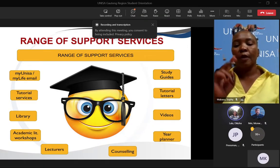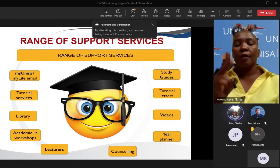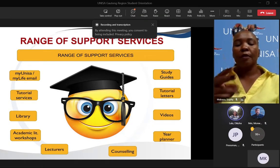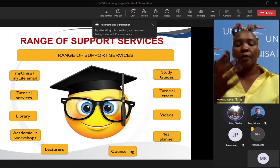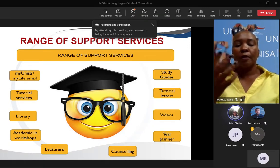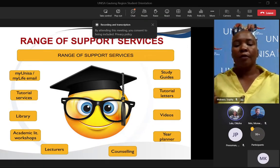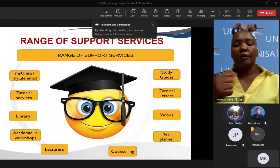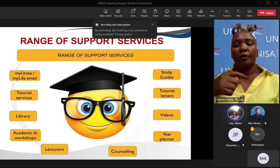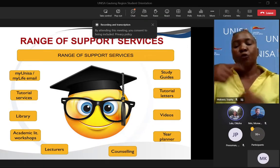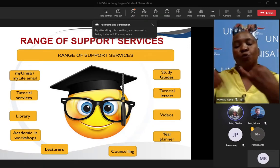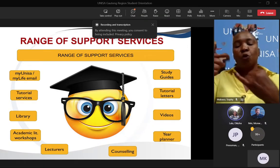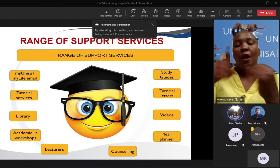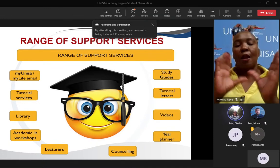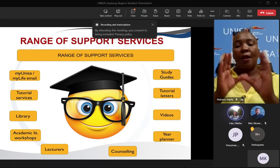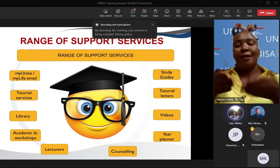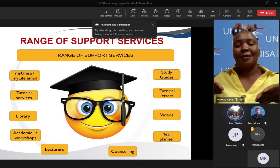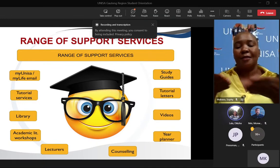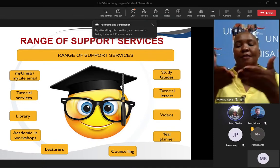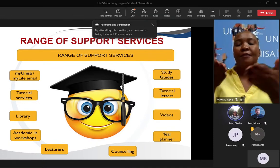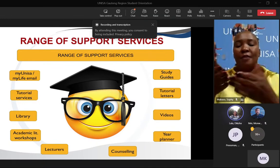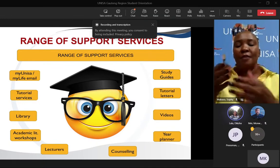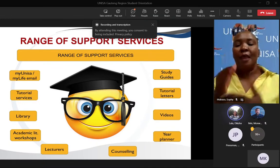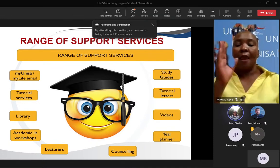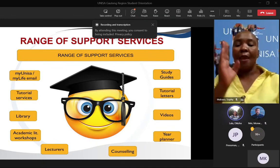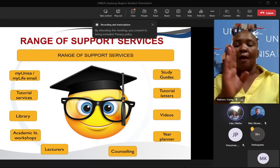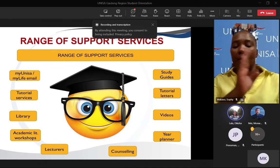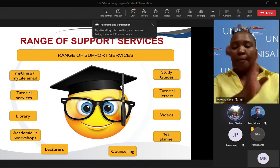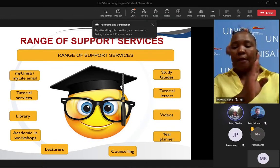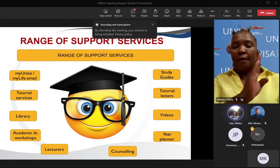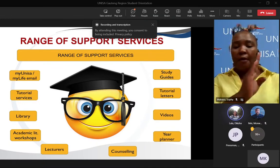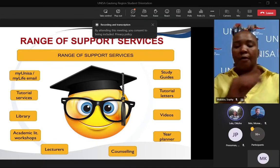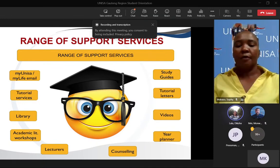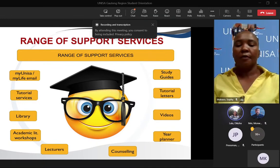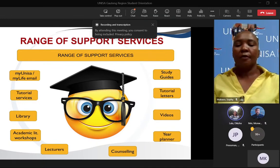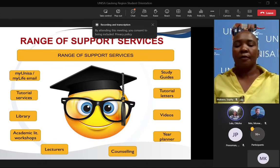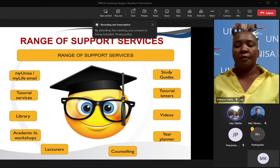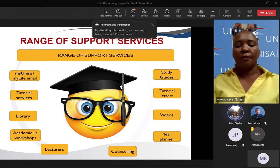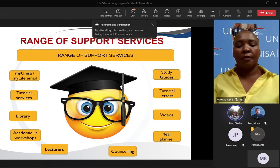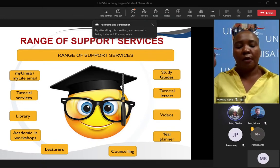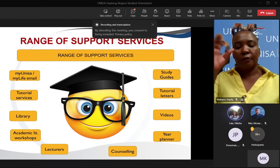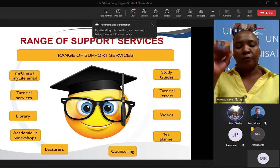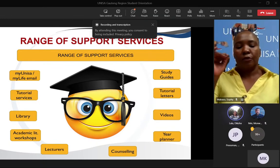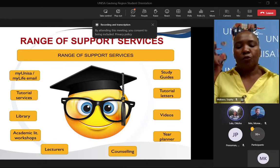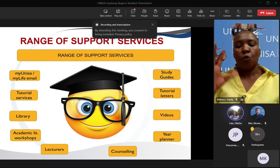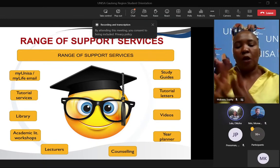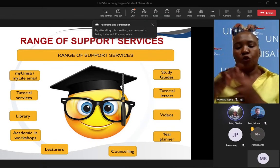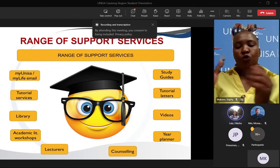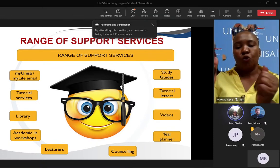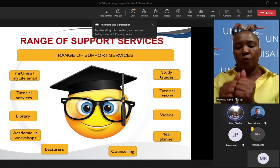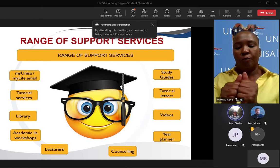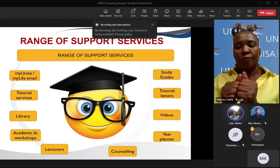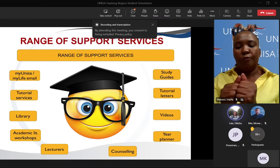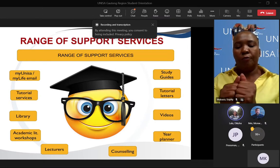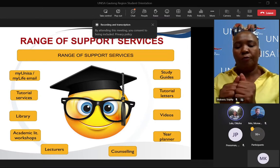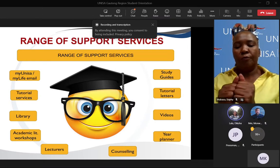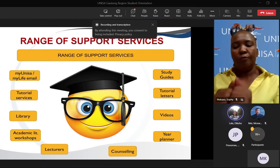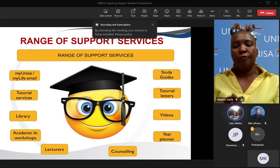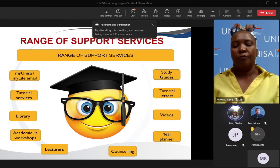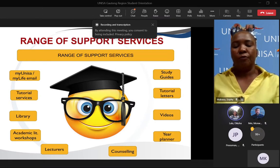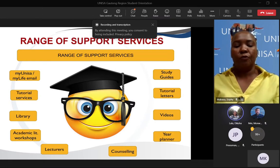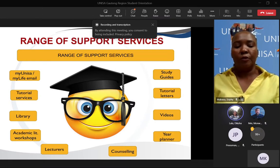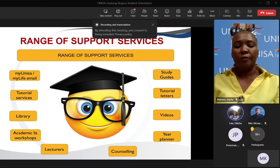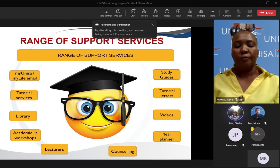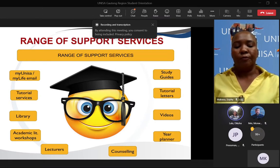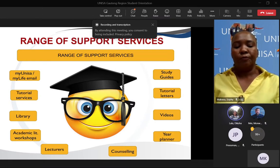tutorial Services we have a library we have the academic literacy Workshop s there's obviously the lectures as well that you can